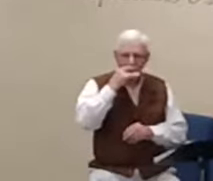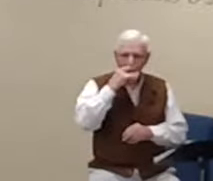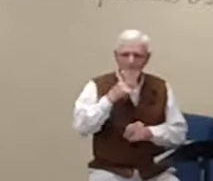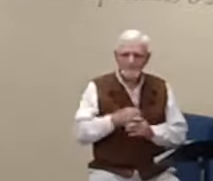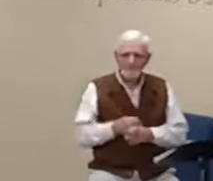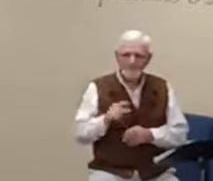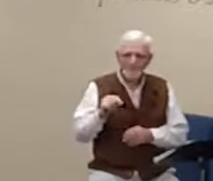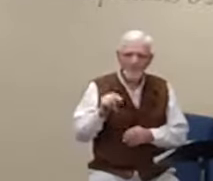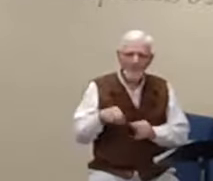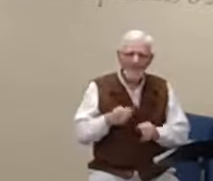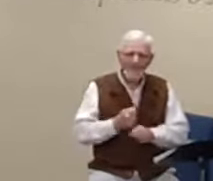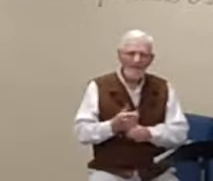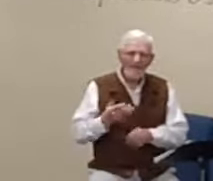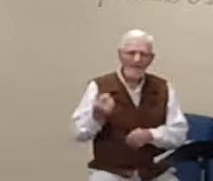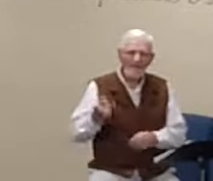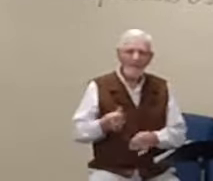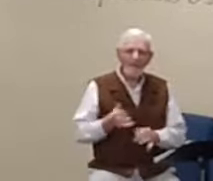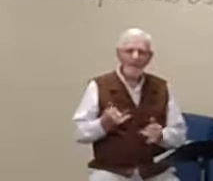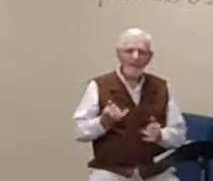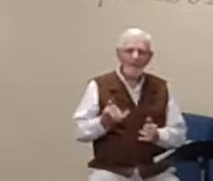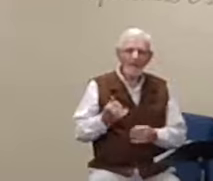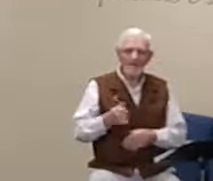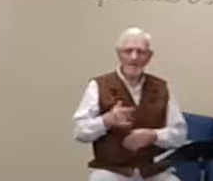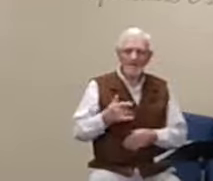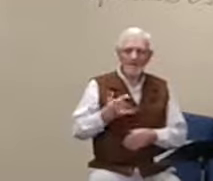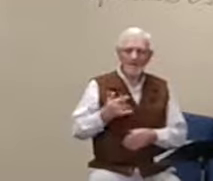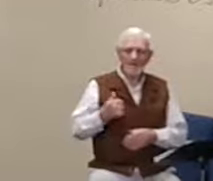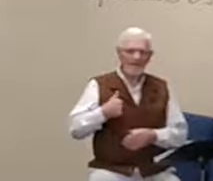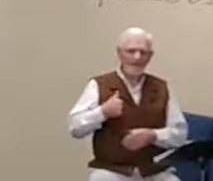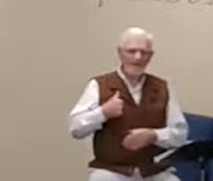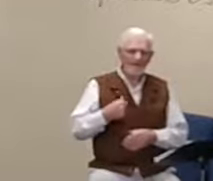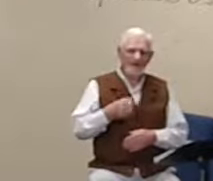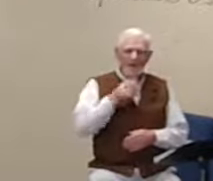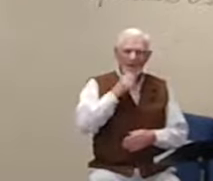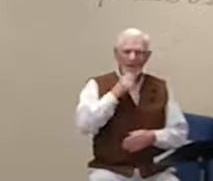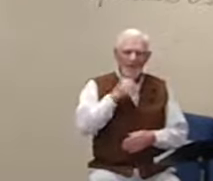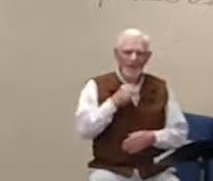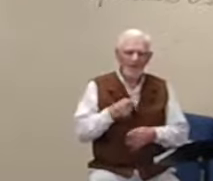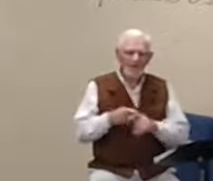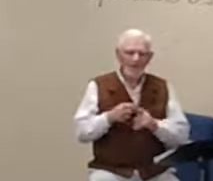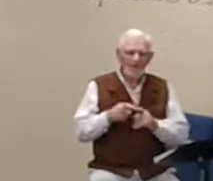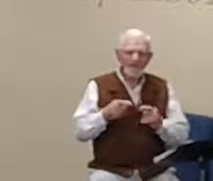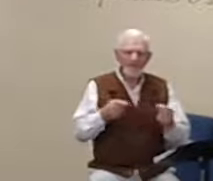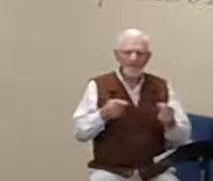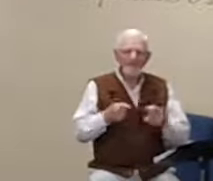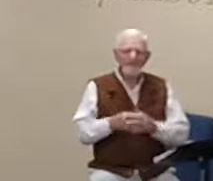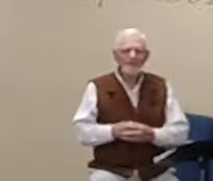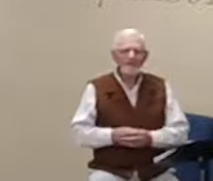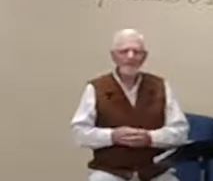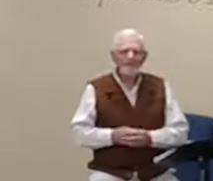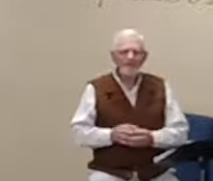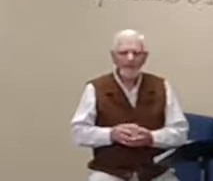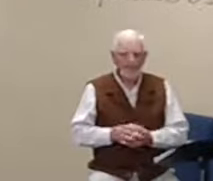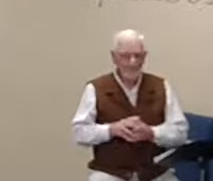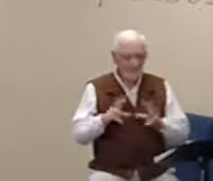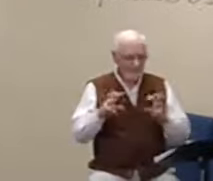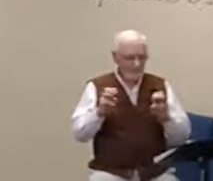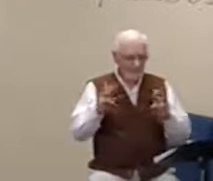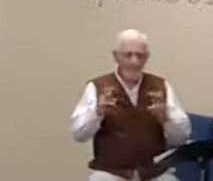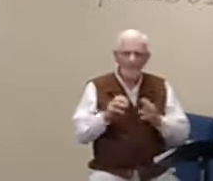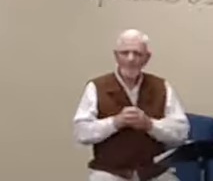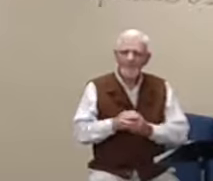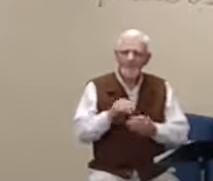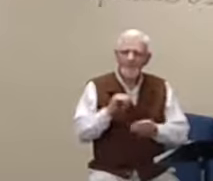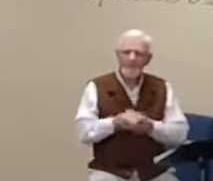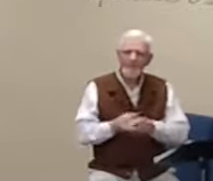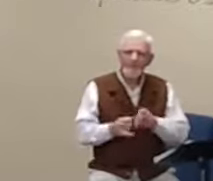and I'm just like, all of a sudden, I'm really starting to feel old. It's kind of strange, but I'm like, wow, I'm really